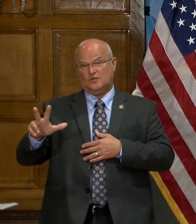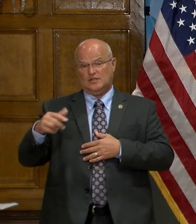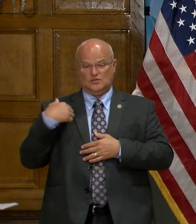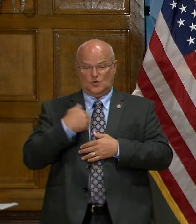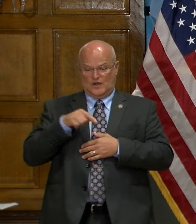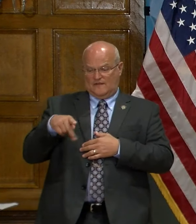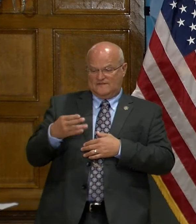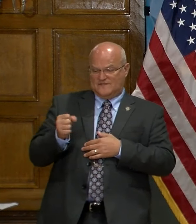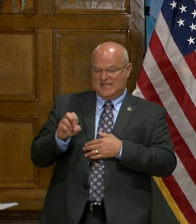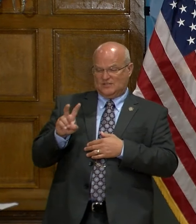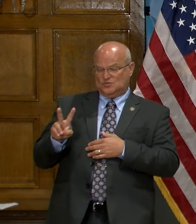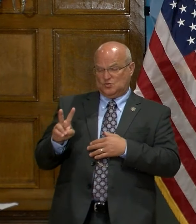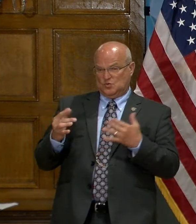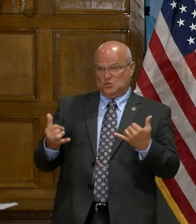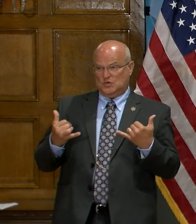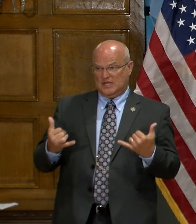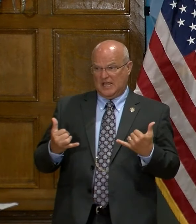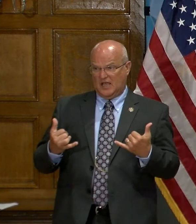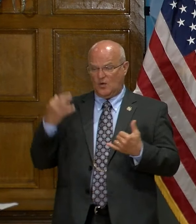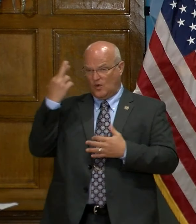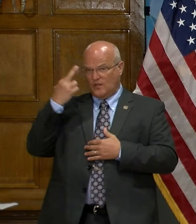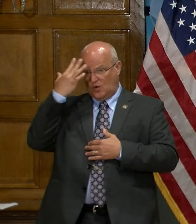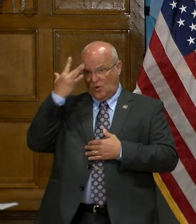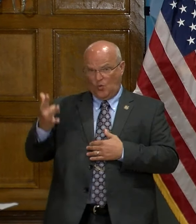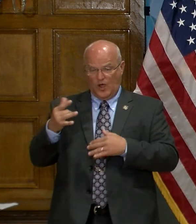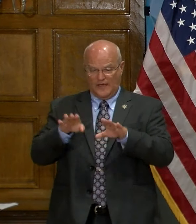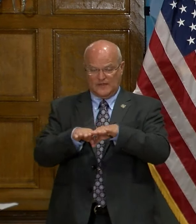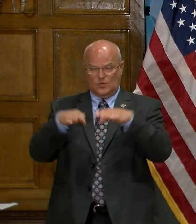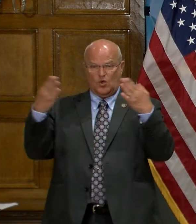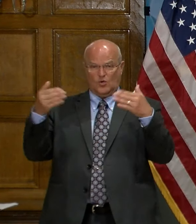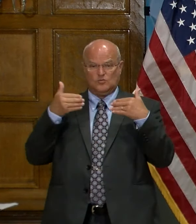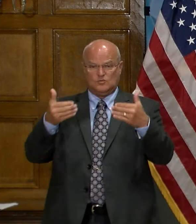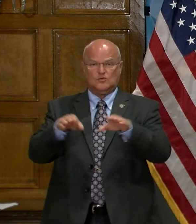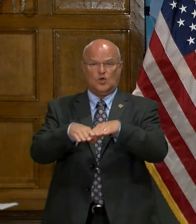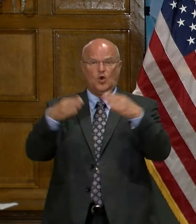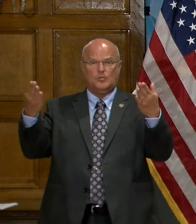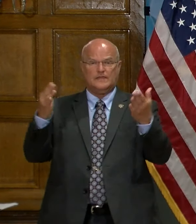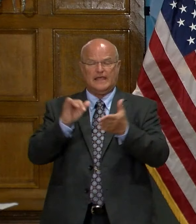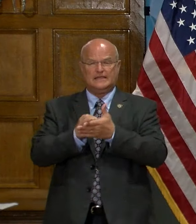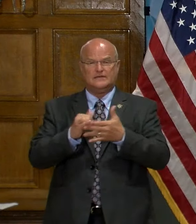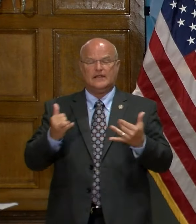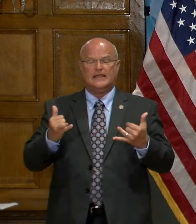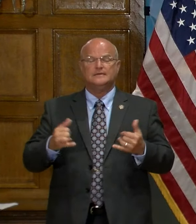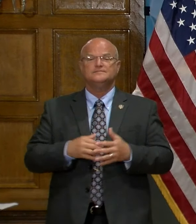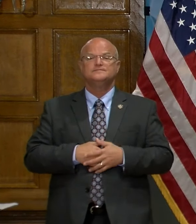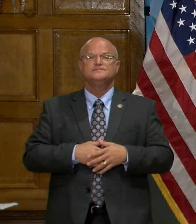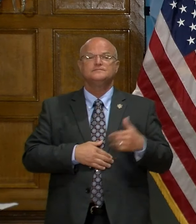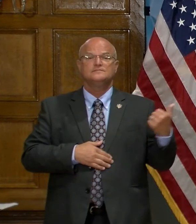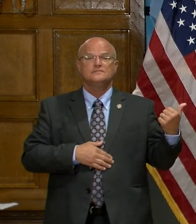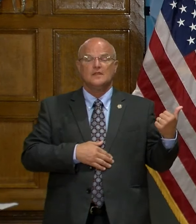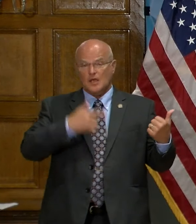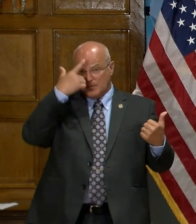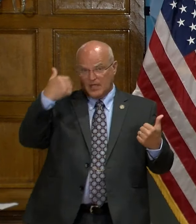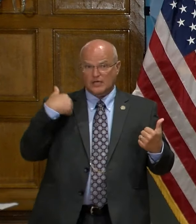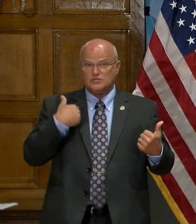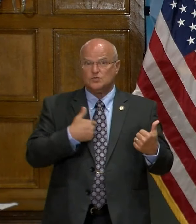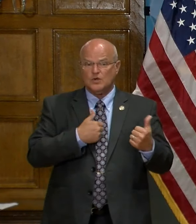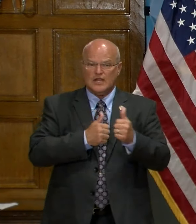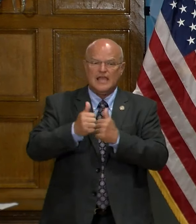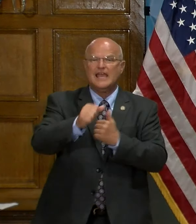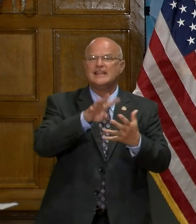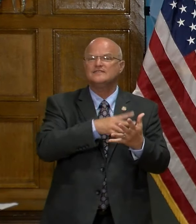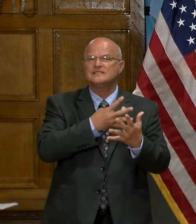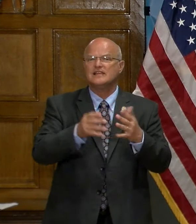in phase 2 now, what's the reason that we're going ahead and allowing the visits? Because we're ahead